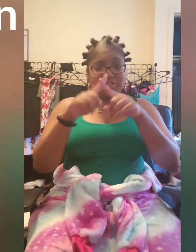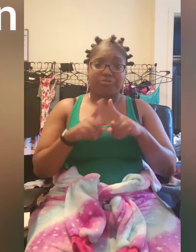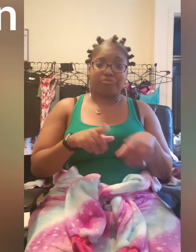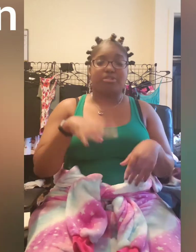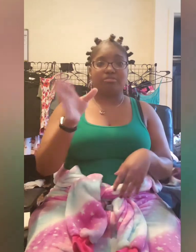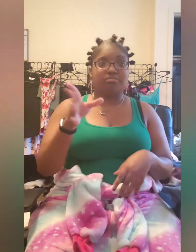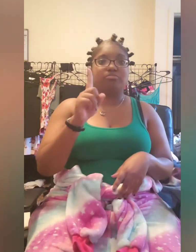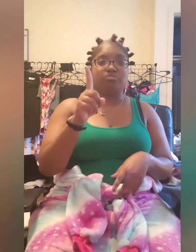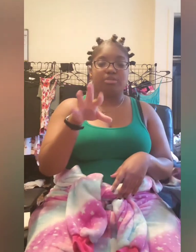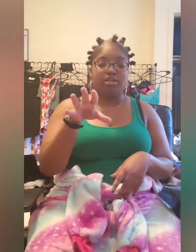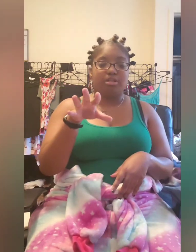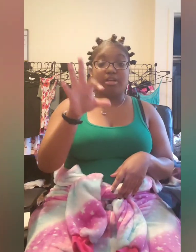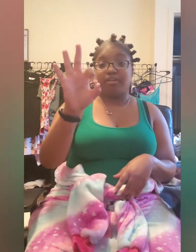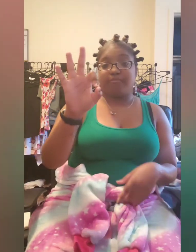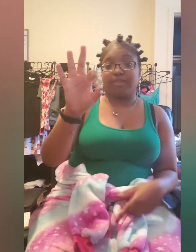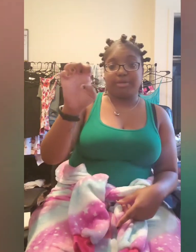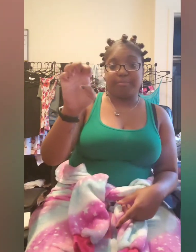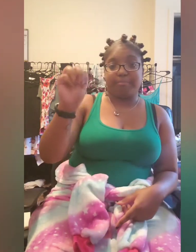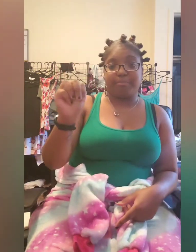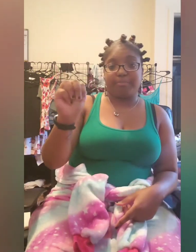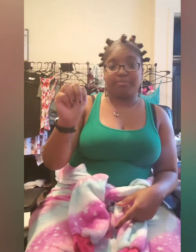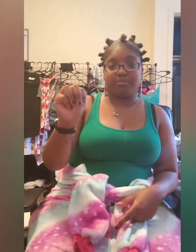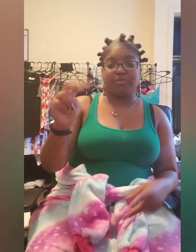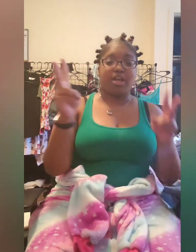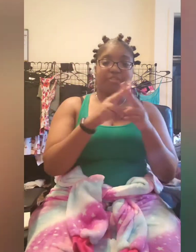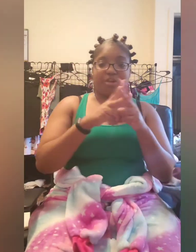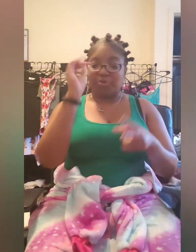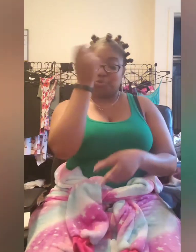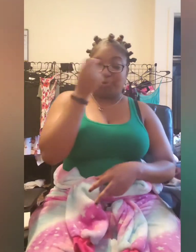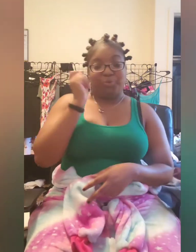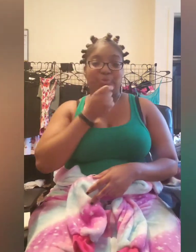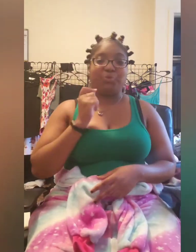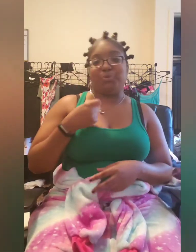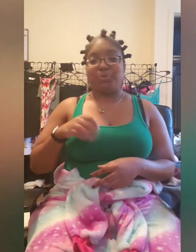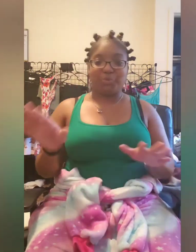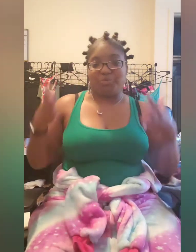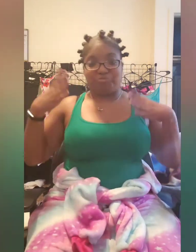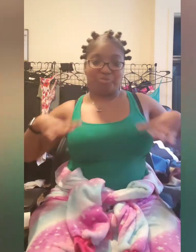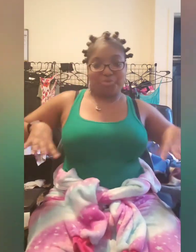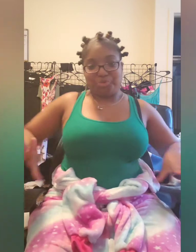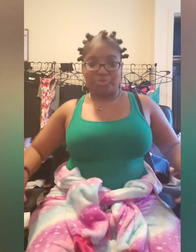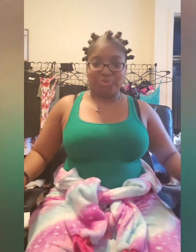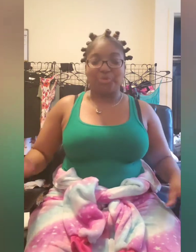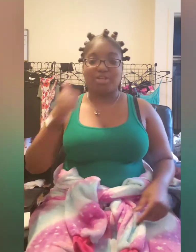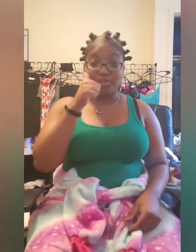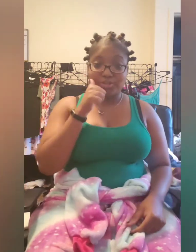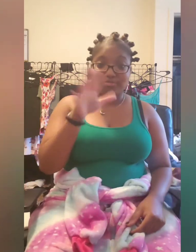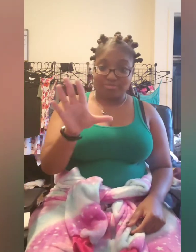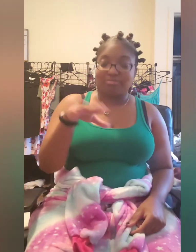Um, there are different levels of lesbianism. I'm pretty sure I just made that word up, but that's okay. There are the fems who are real girly.